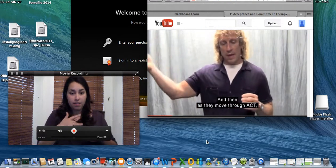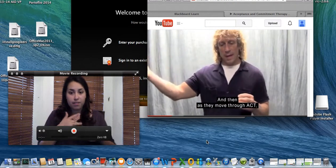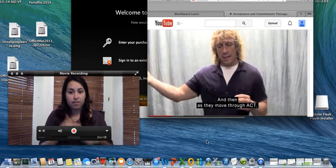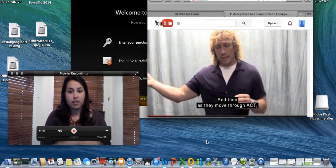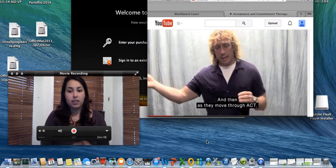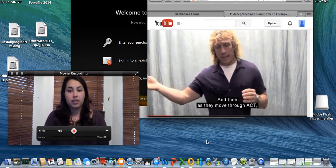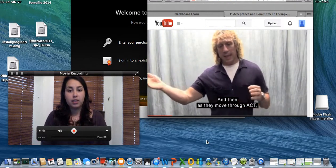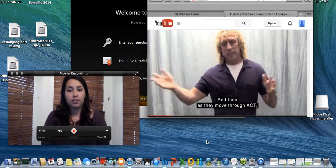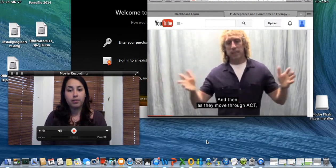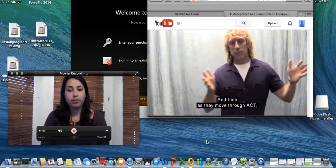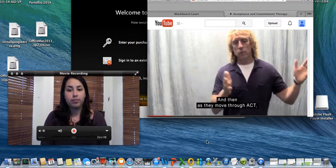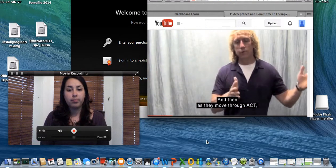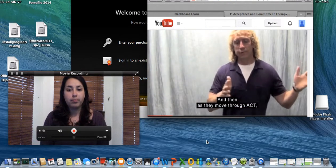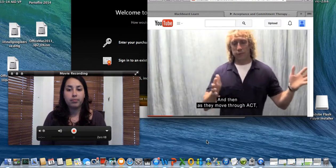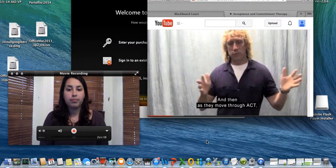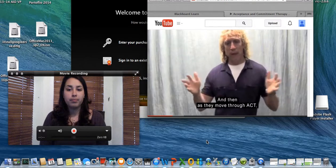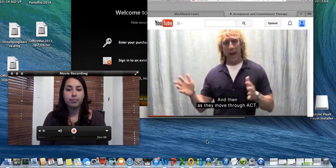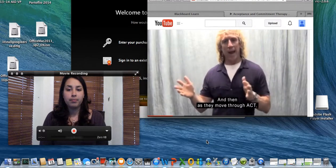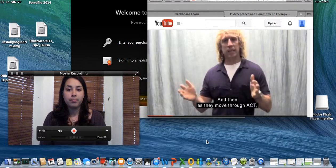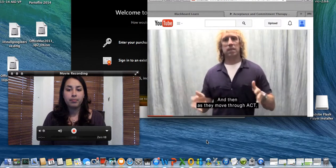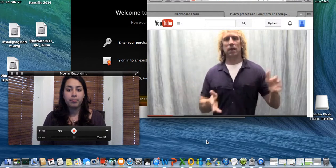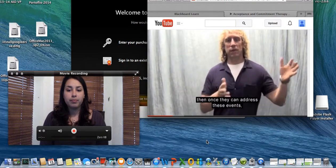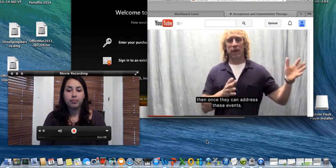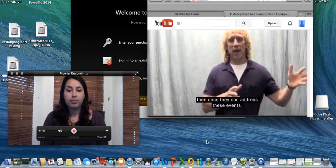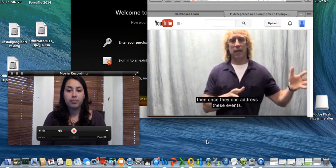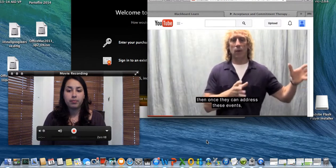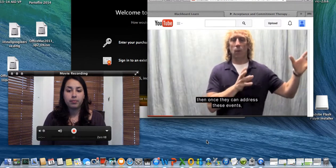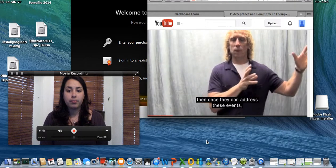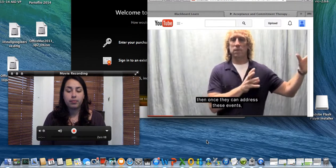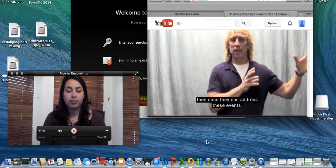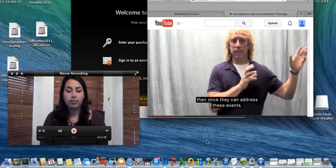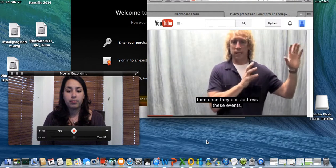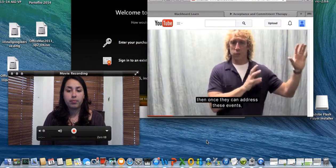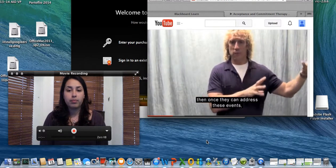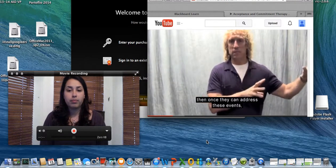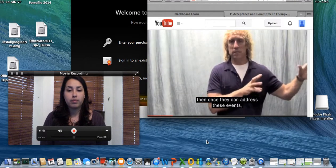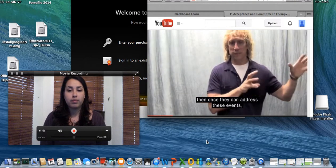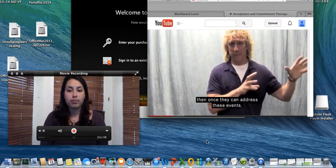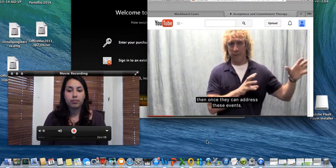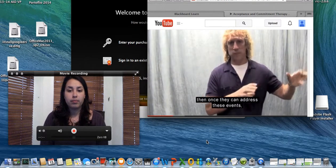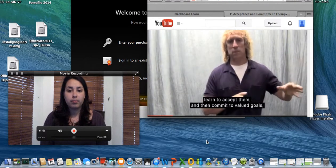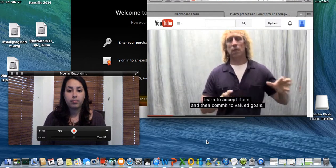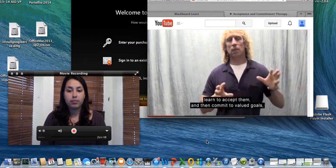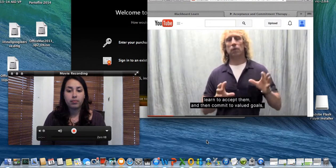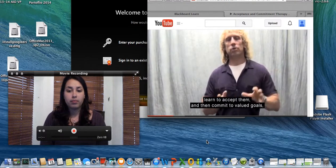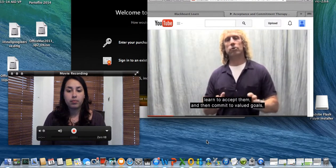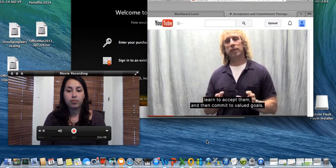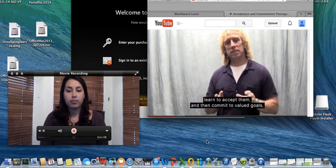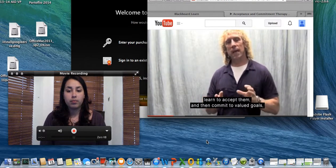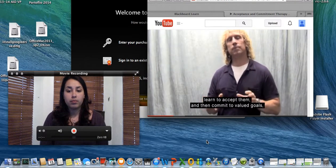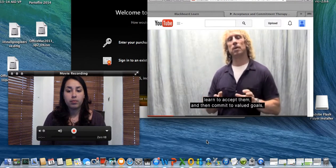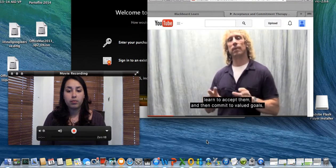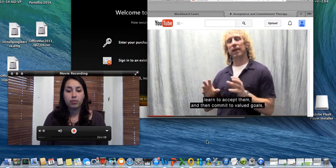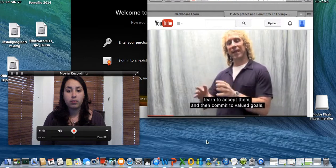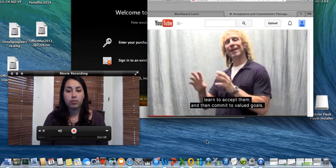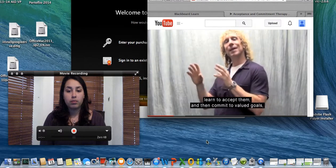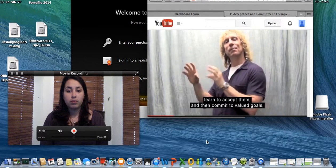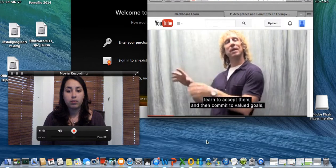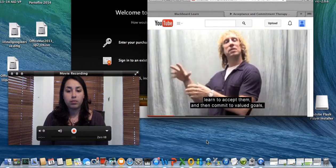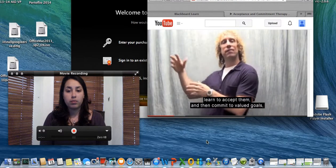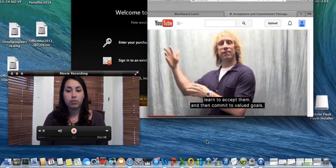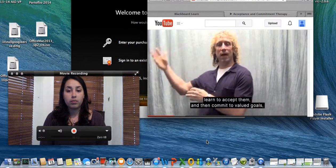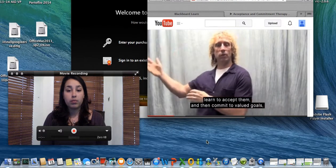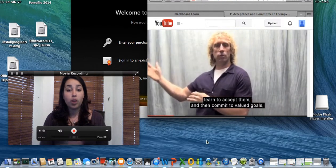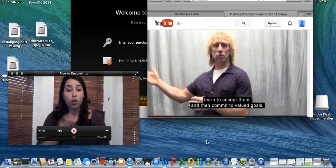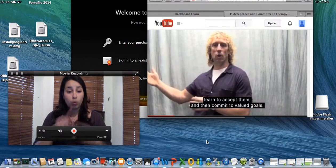And then as they move through ACT, then once they can address these events, learn to accept them, and then